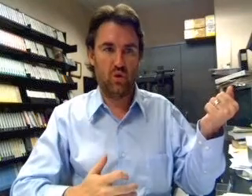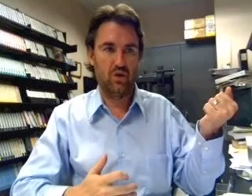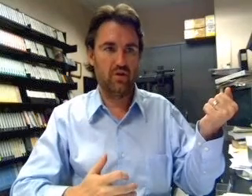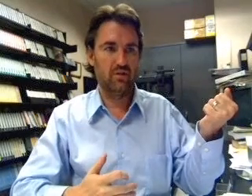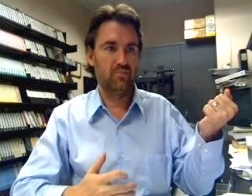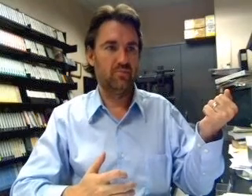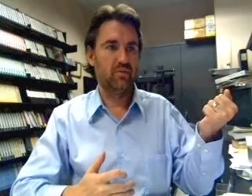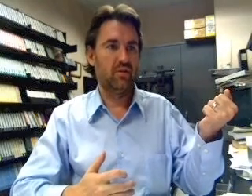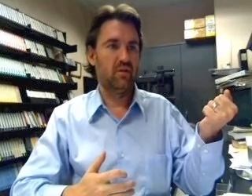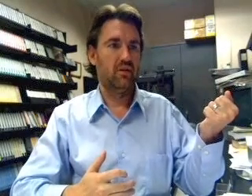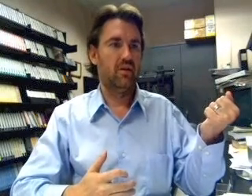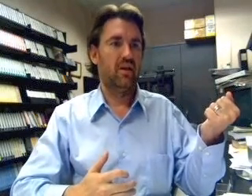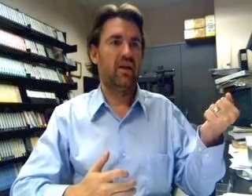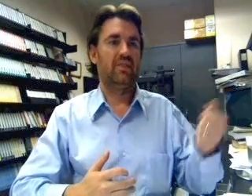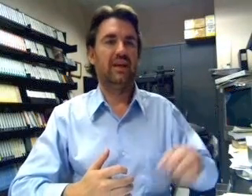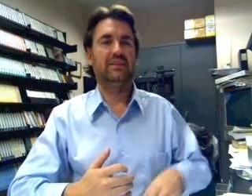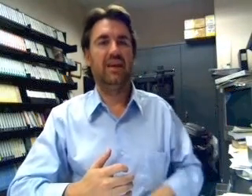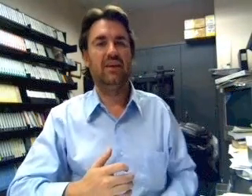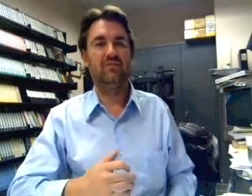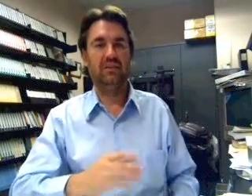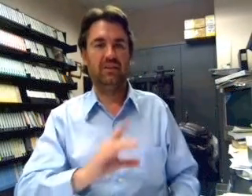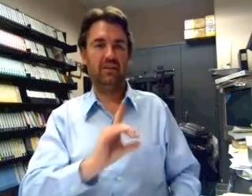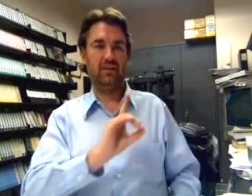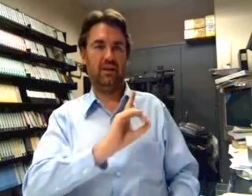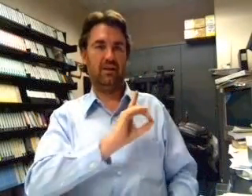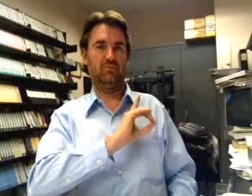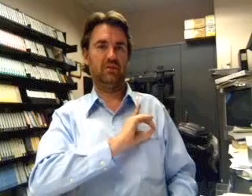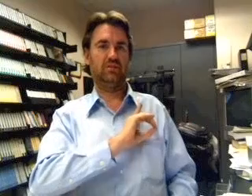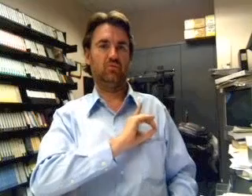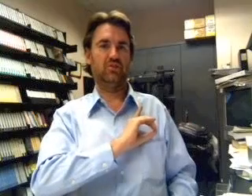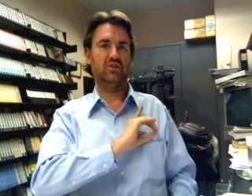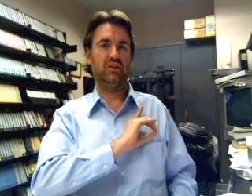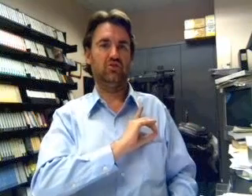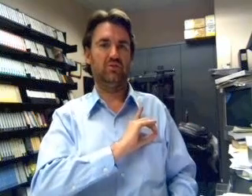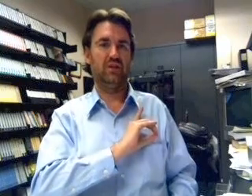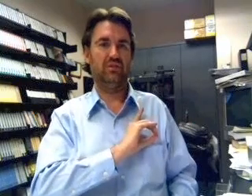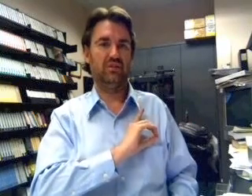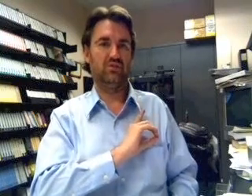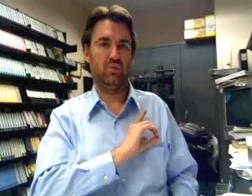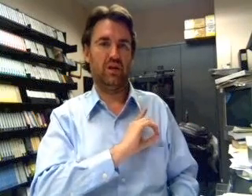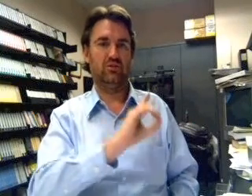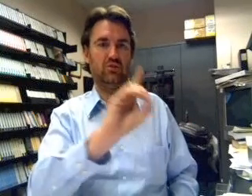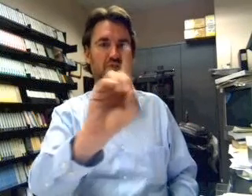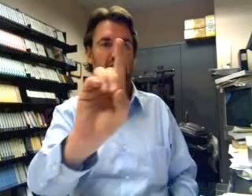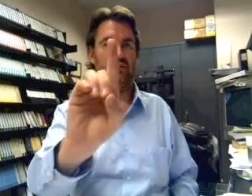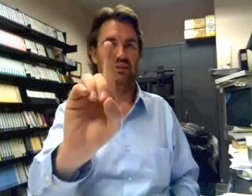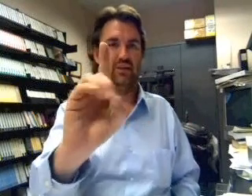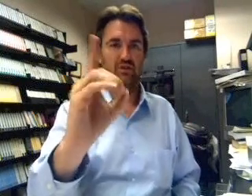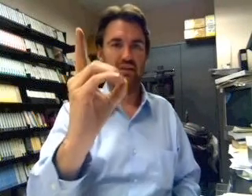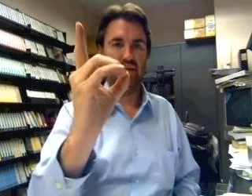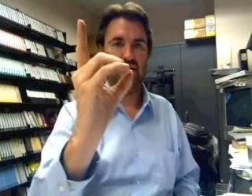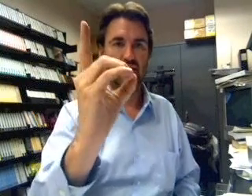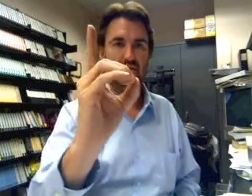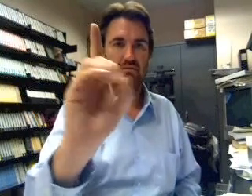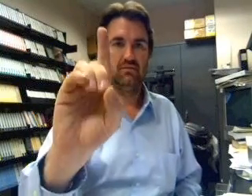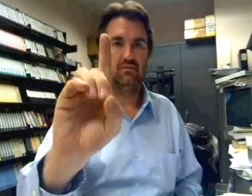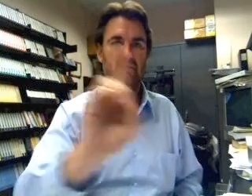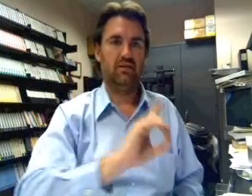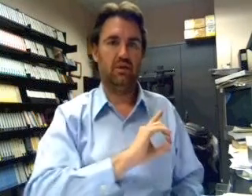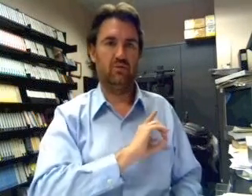chord that David, and we're just going to do David this way. So it's a letter D, and we're